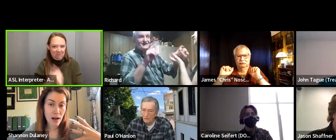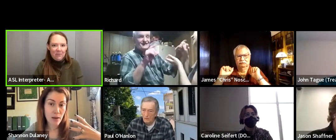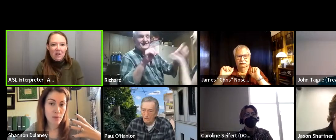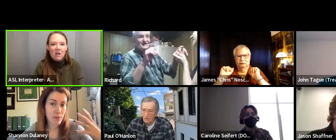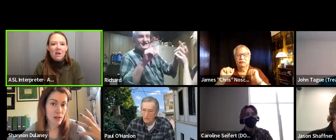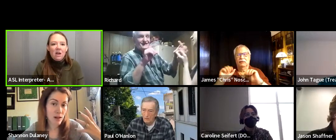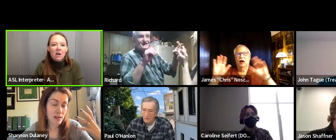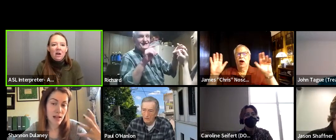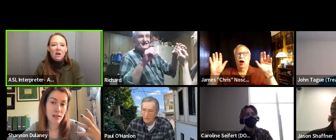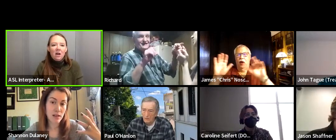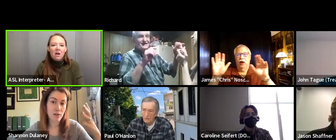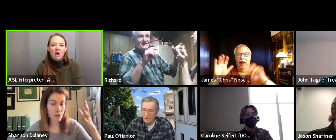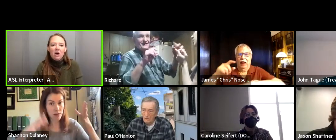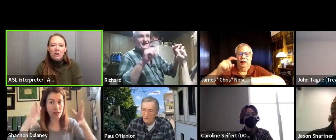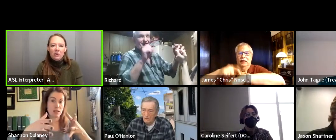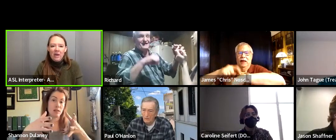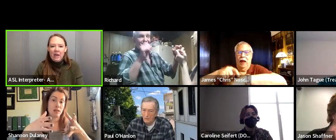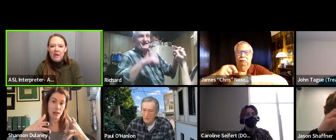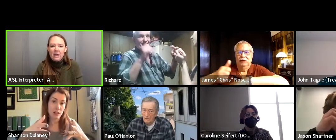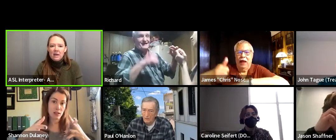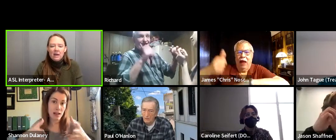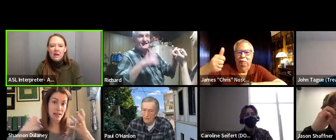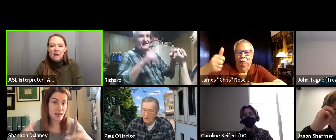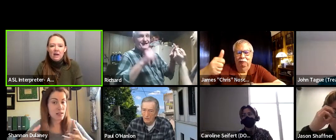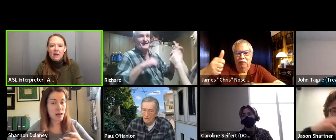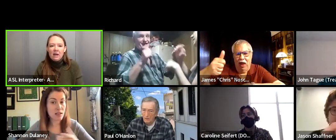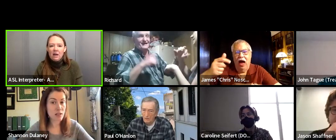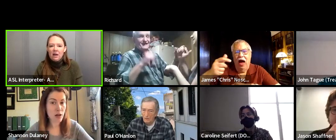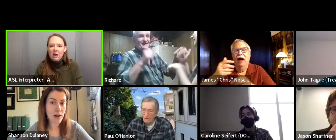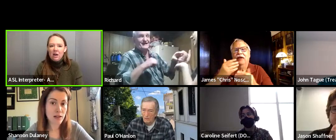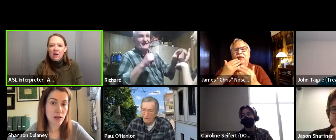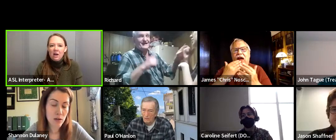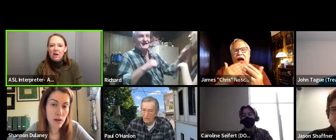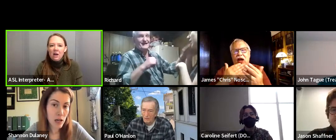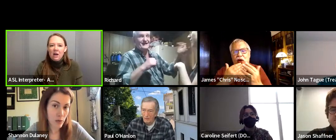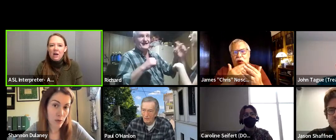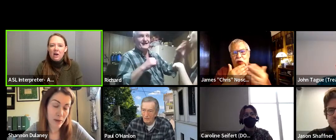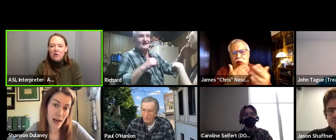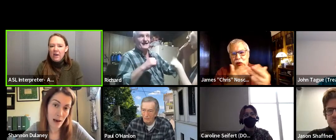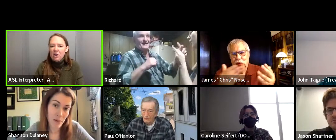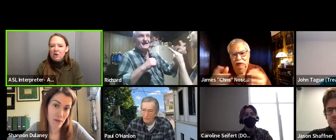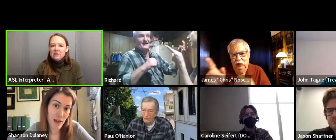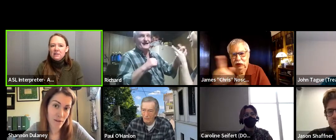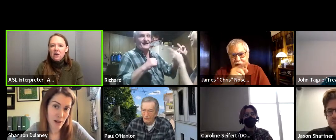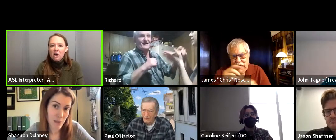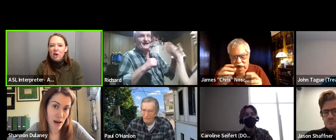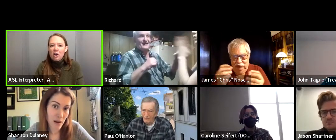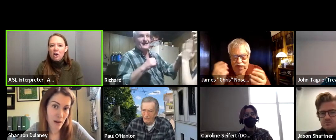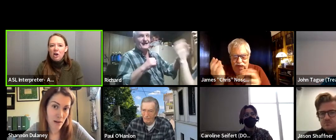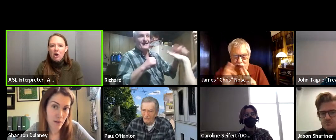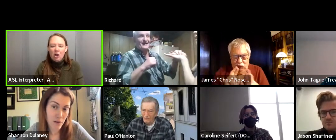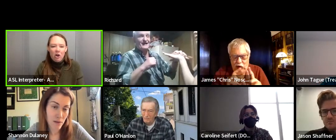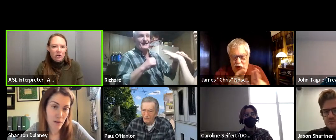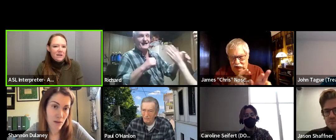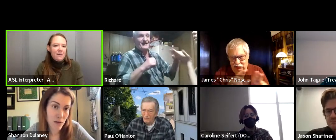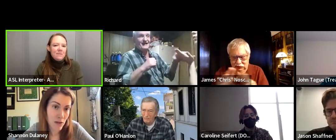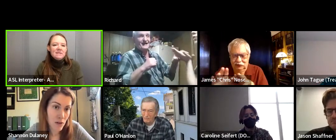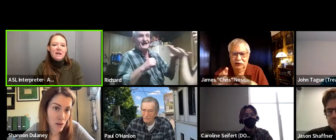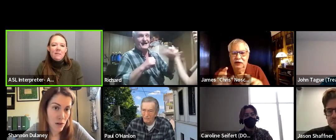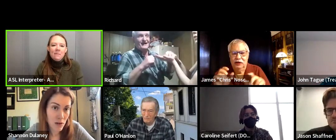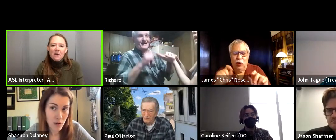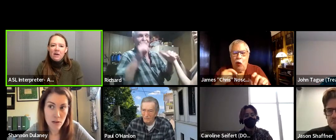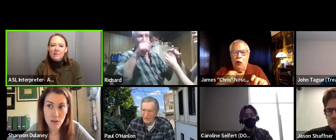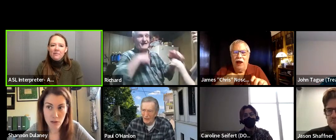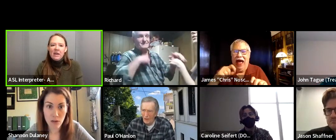had a sense of this is a place that needs a slow ride zone, we would be happy for that feedback. Our time